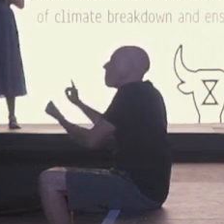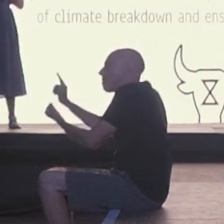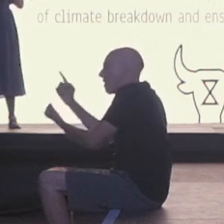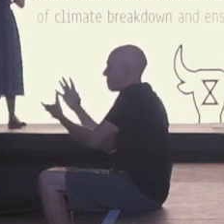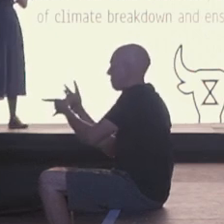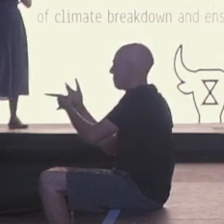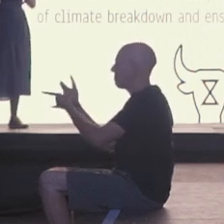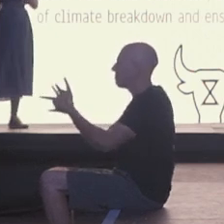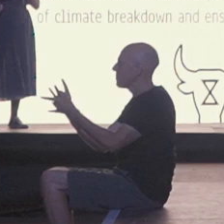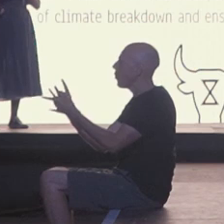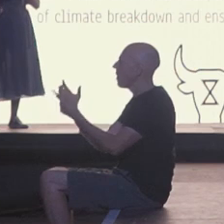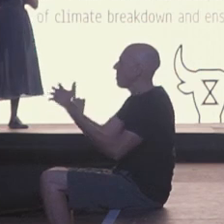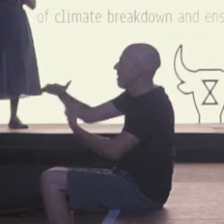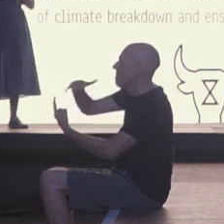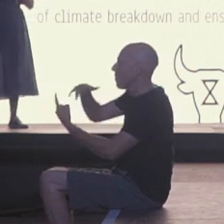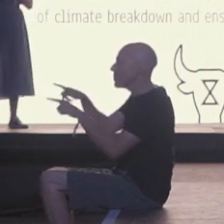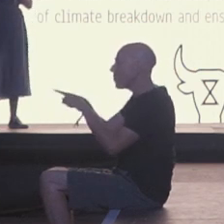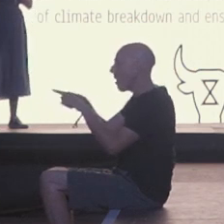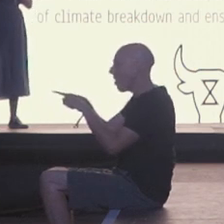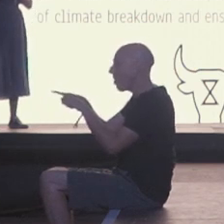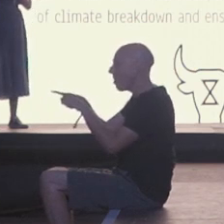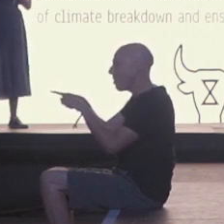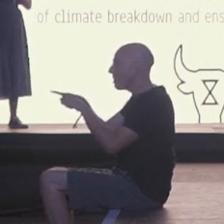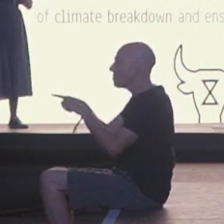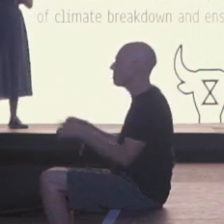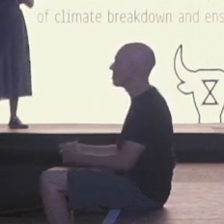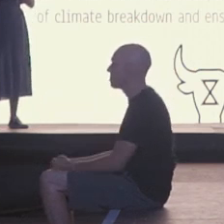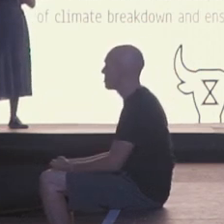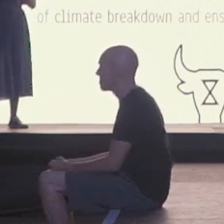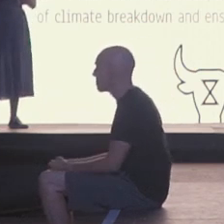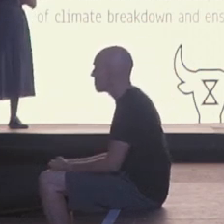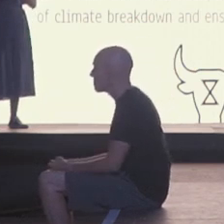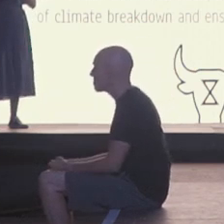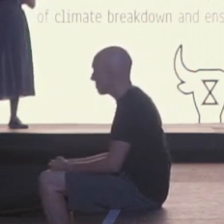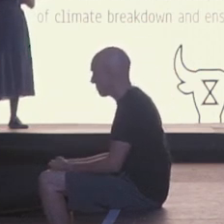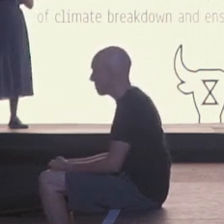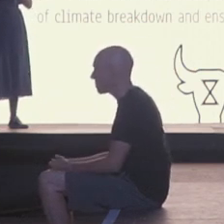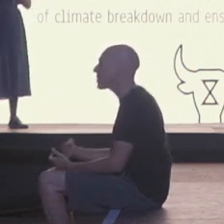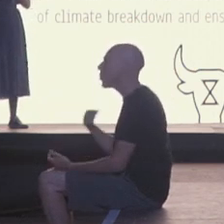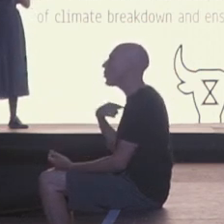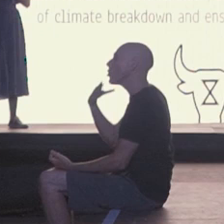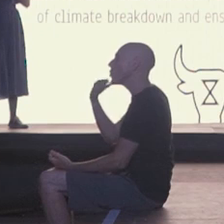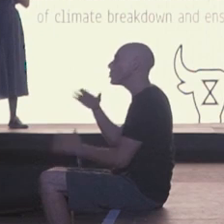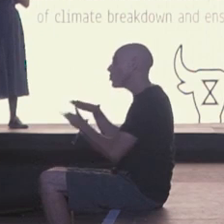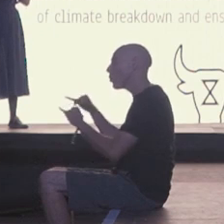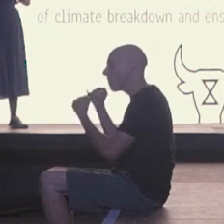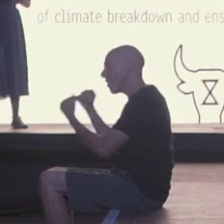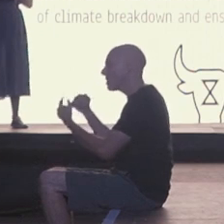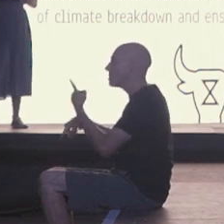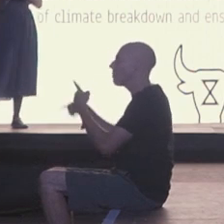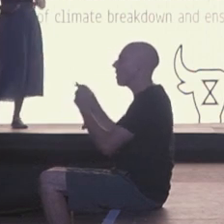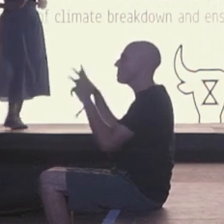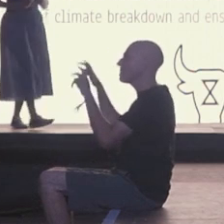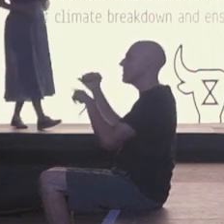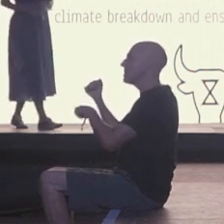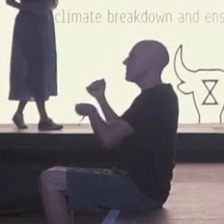destructive impact that animal agriculture and fishing have on our planet. We use non-violent civil disobedience because of how